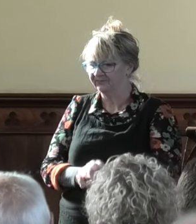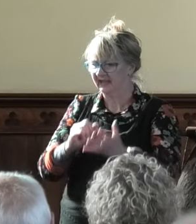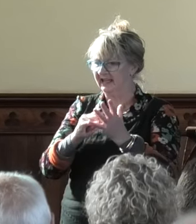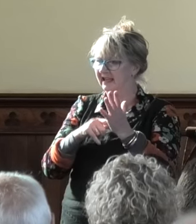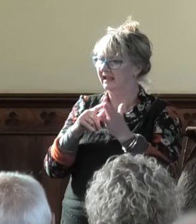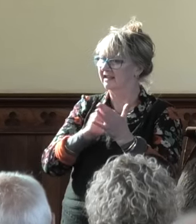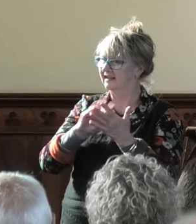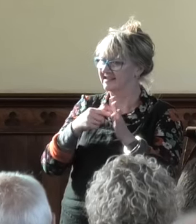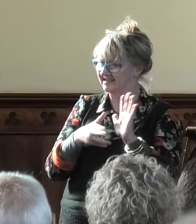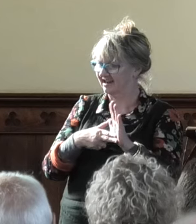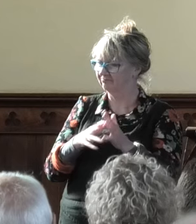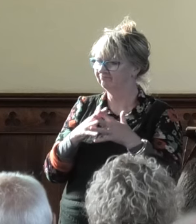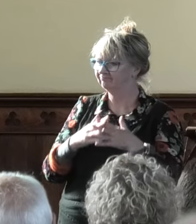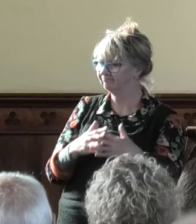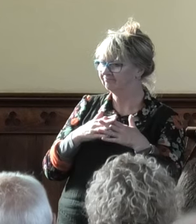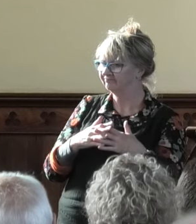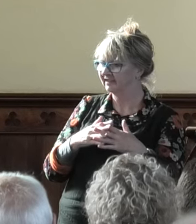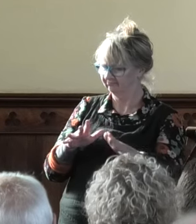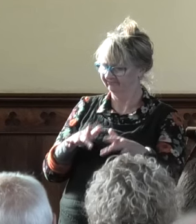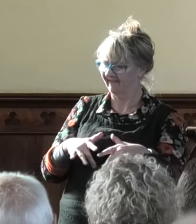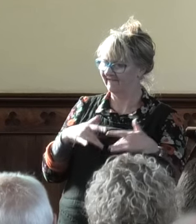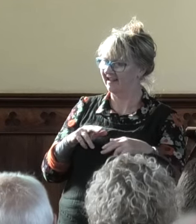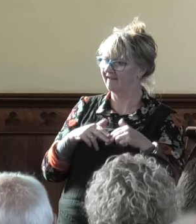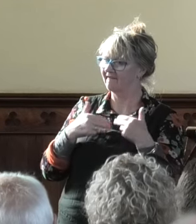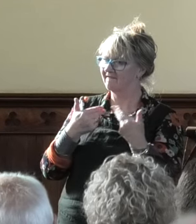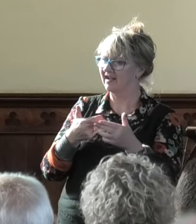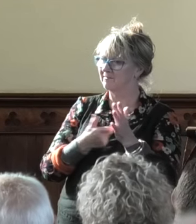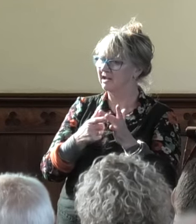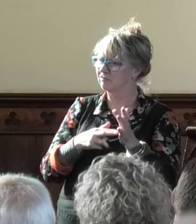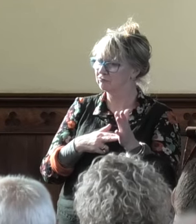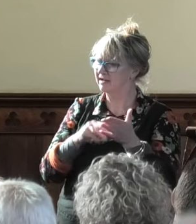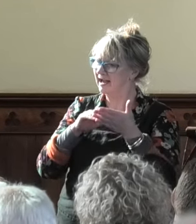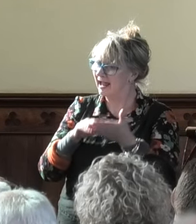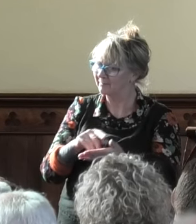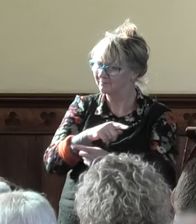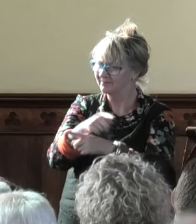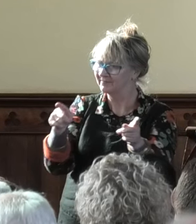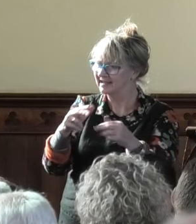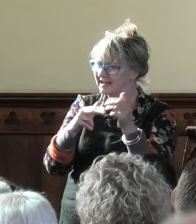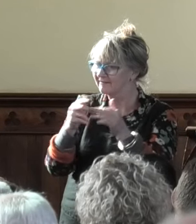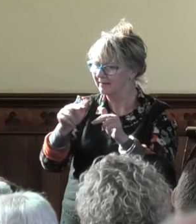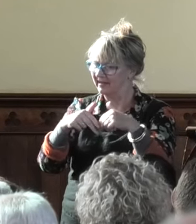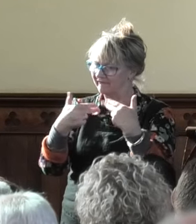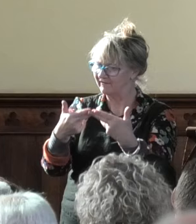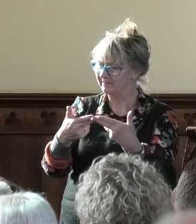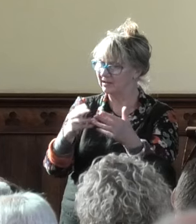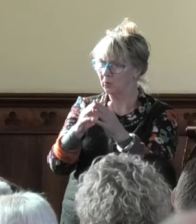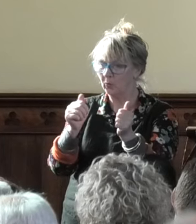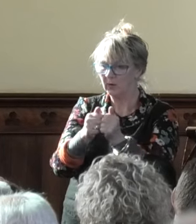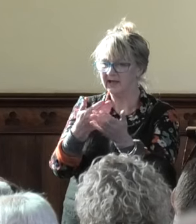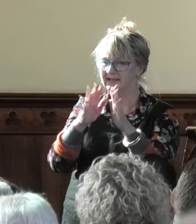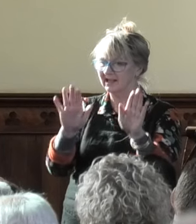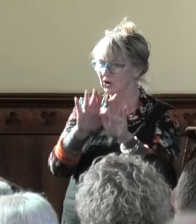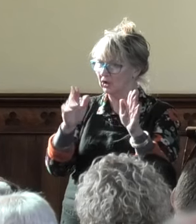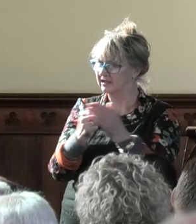Stephen will forever value the sense of family that Rin helped him and Ian develop, as when they had weekends and holidays